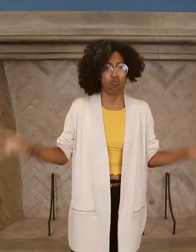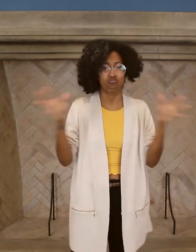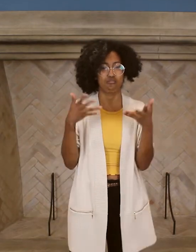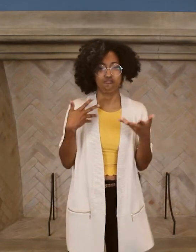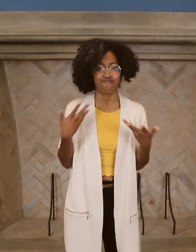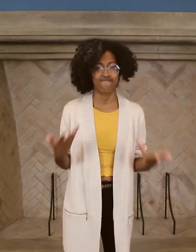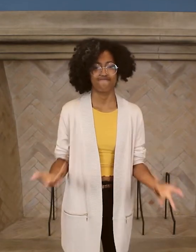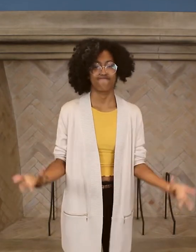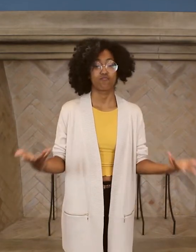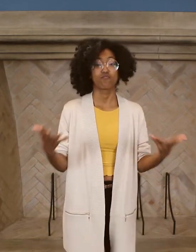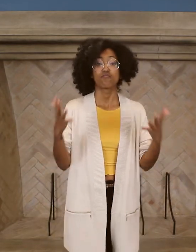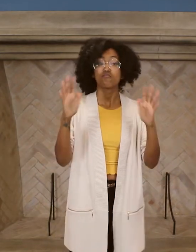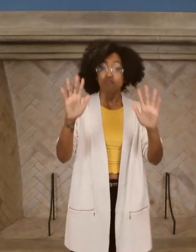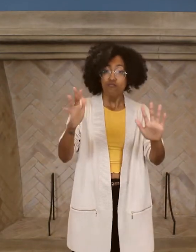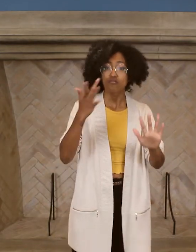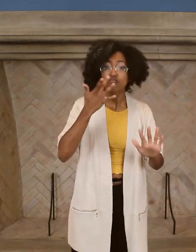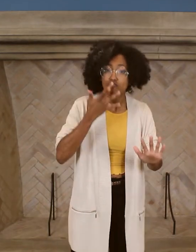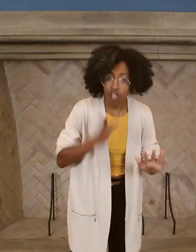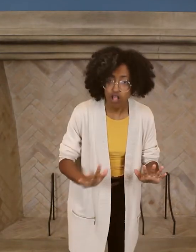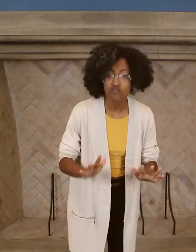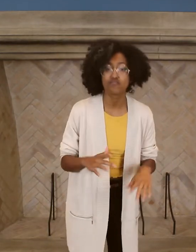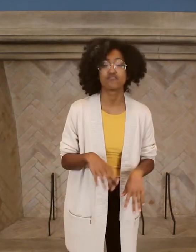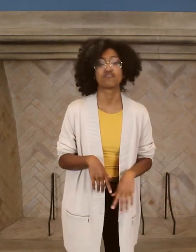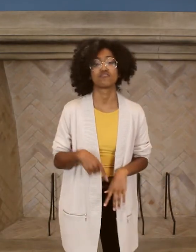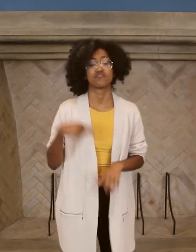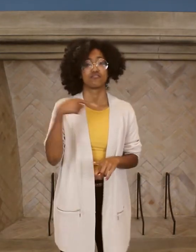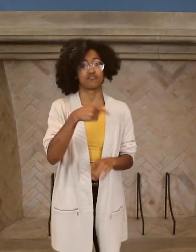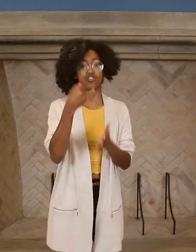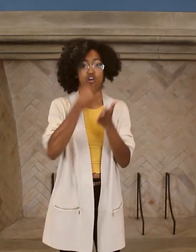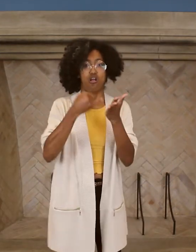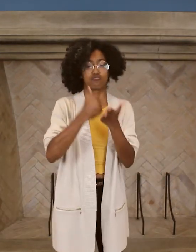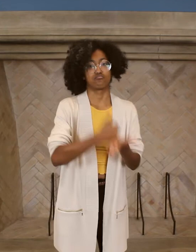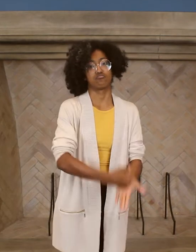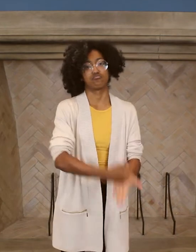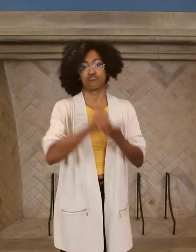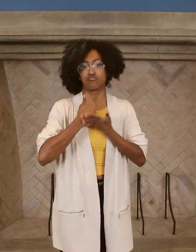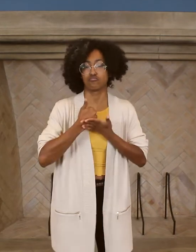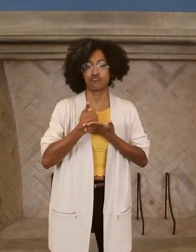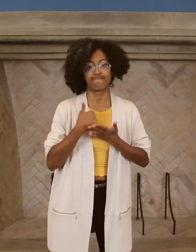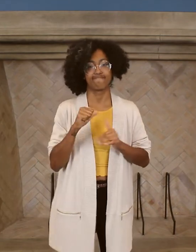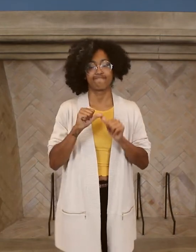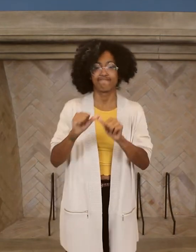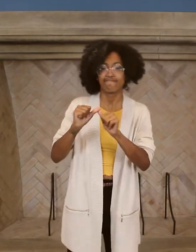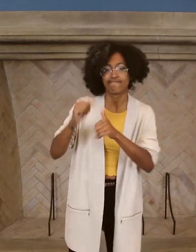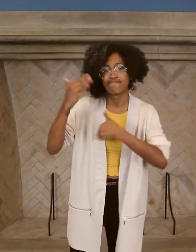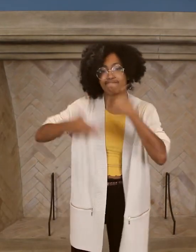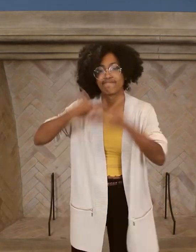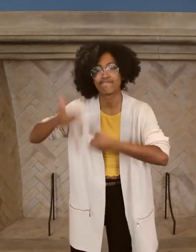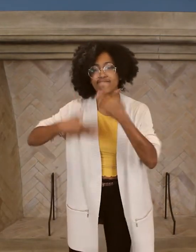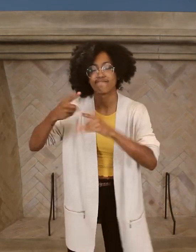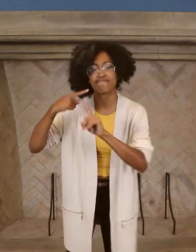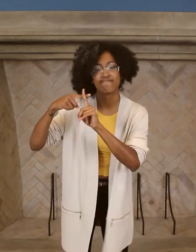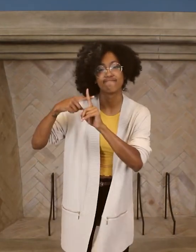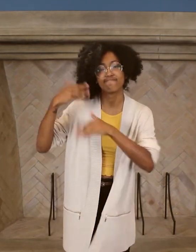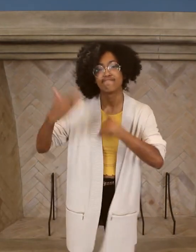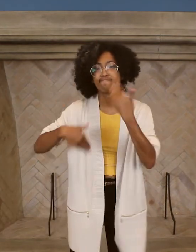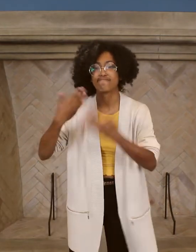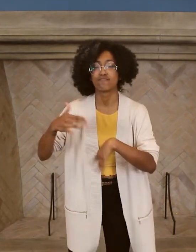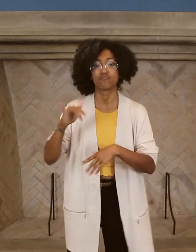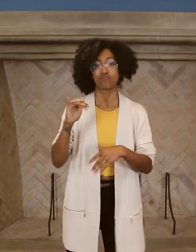actresses that didn't have any disabilities. So I kind of felt lost and my life was upside down. So art really helped